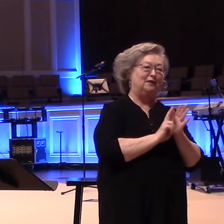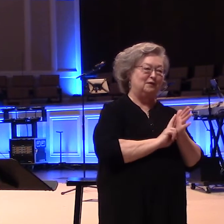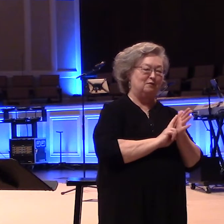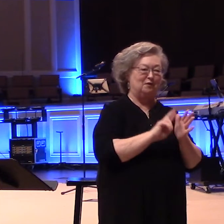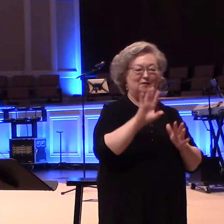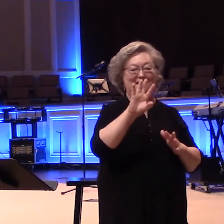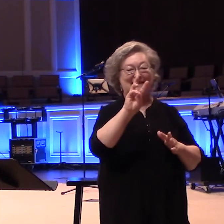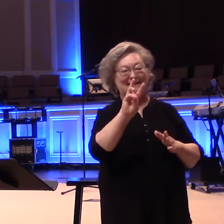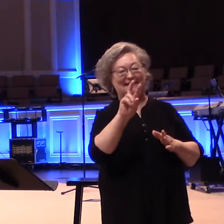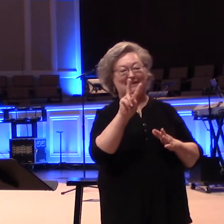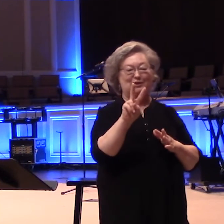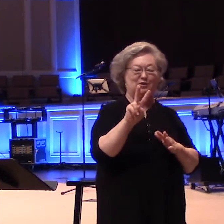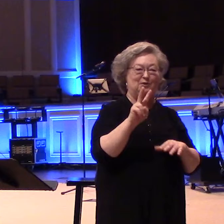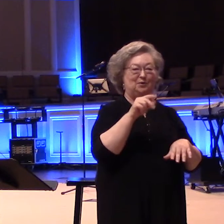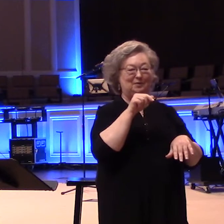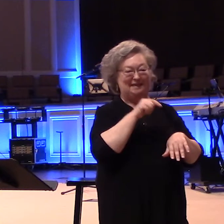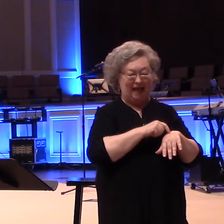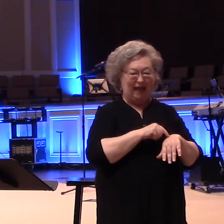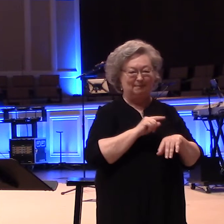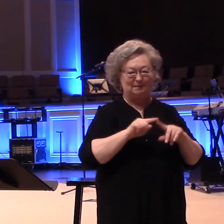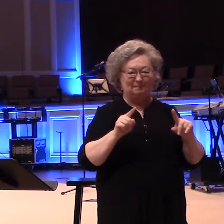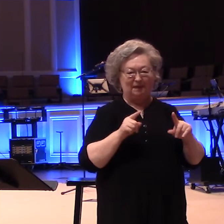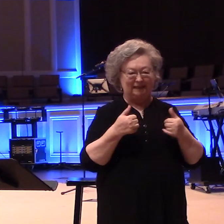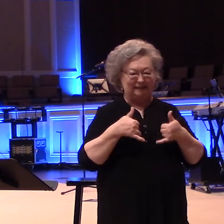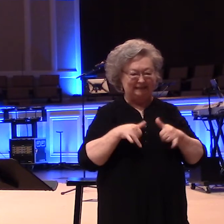it locked in.